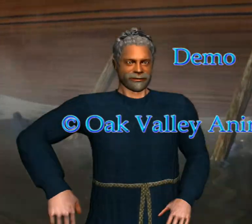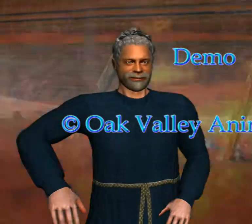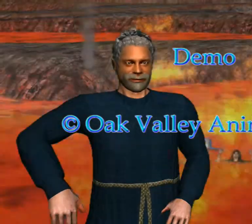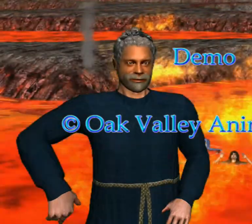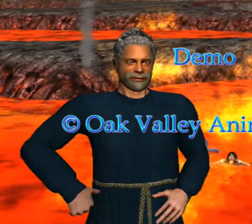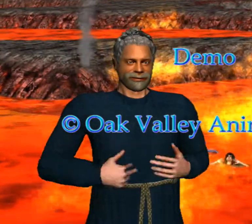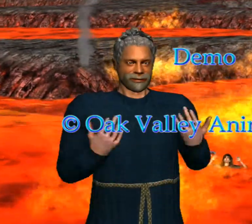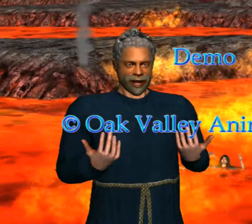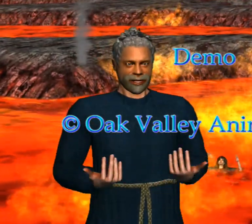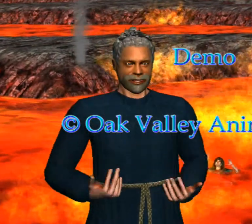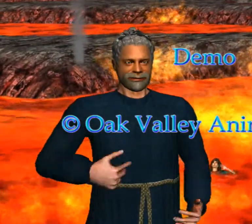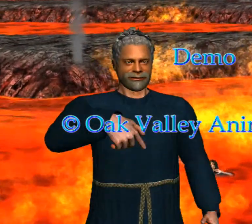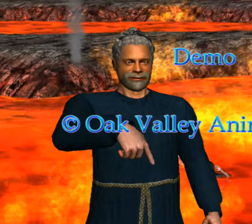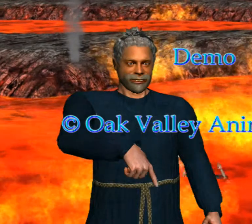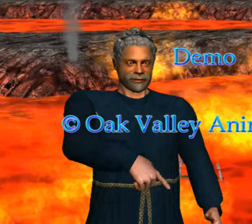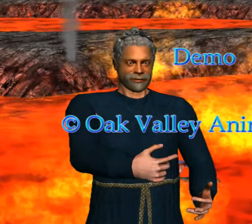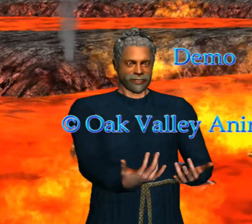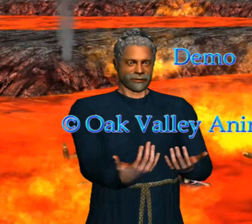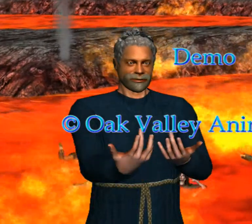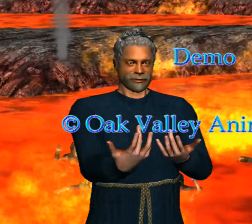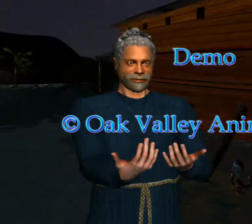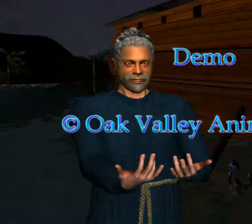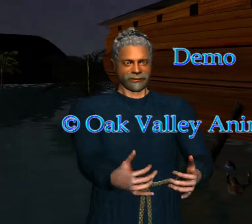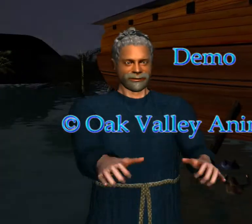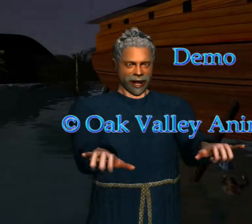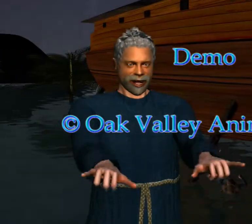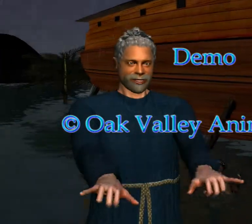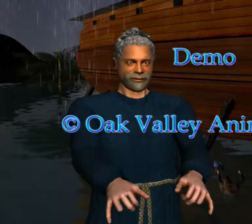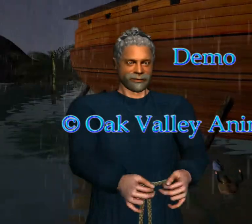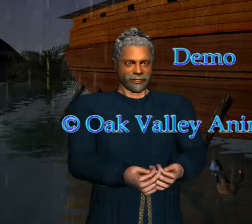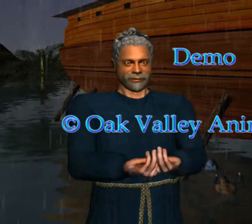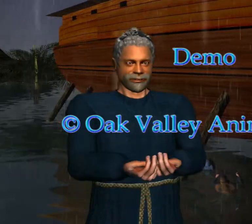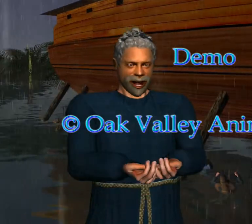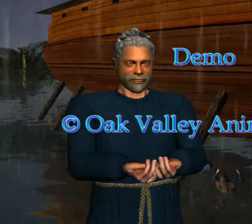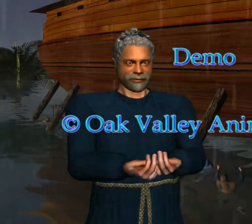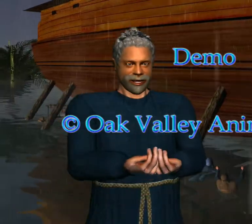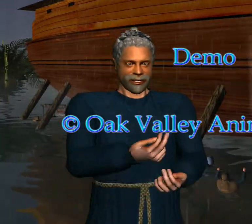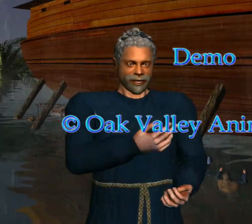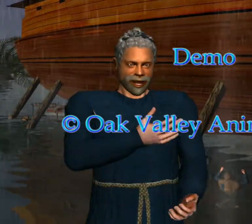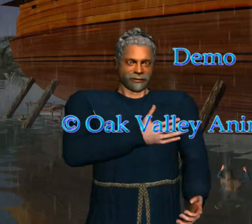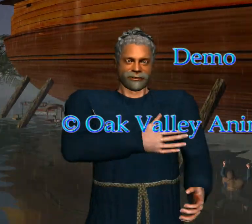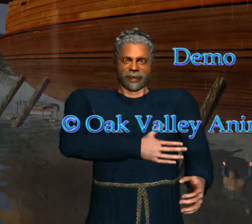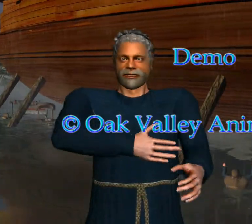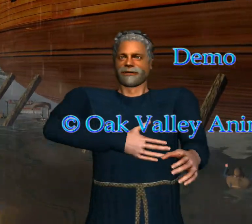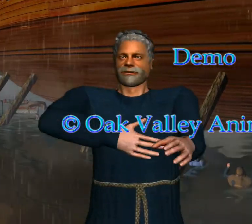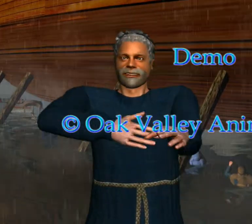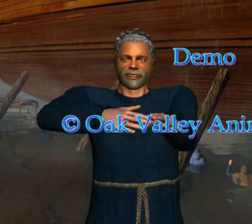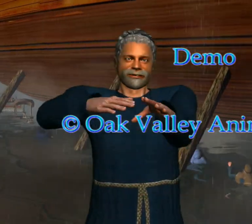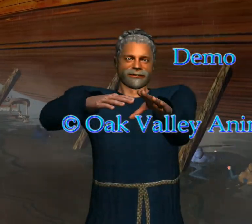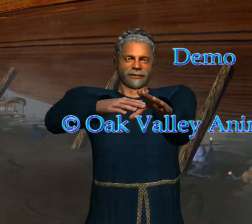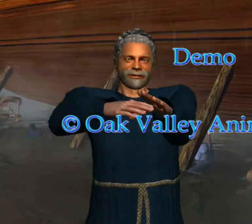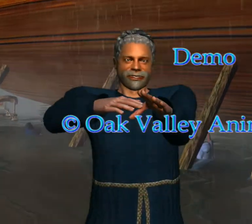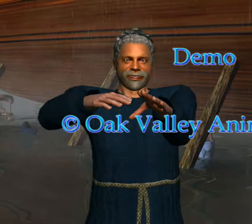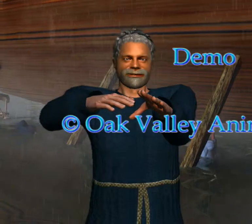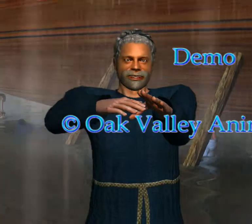hell is their new home. And they cried, Noah, let me